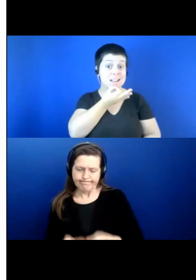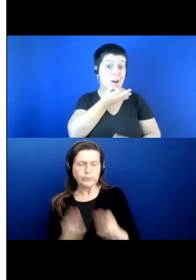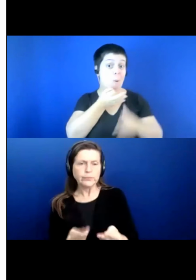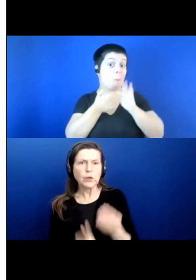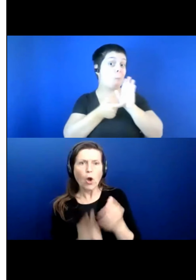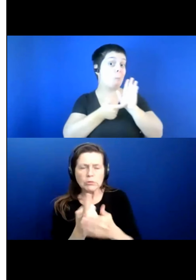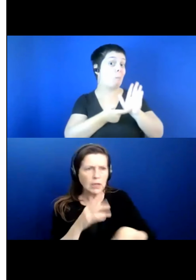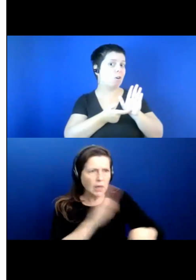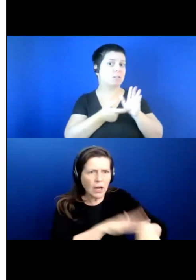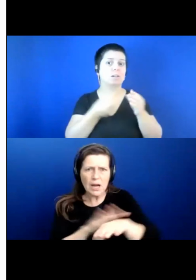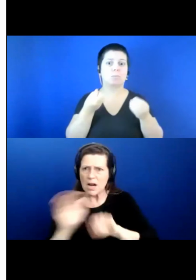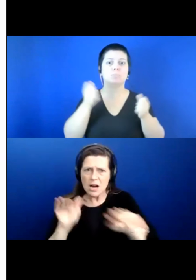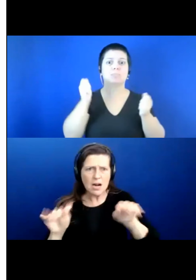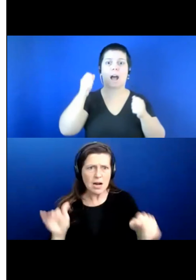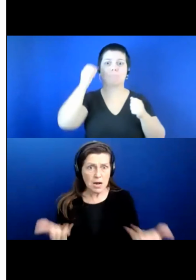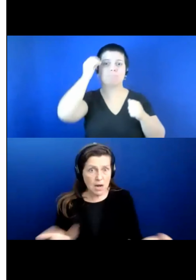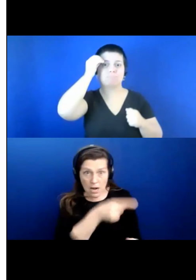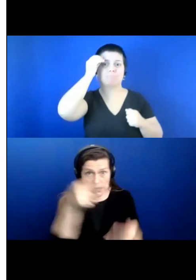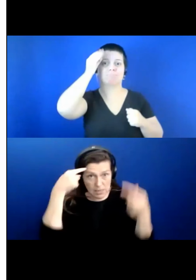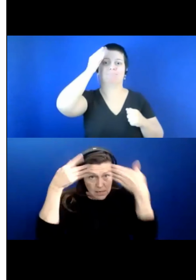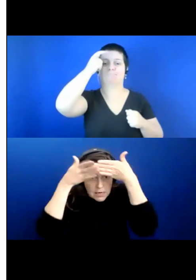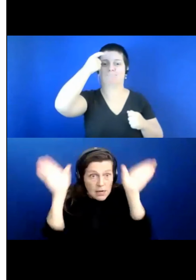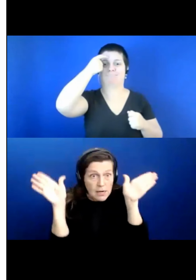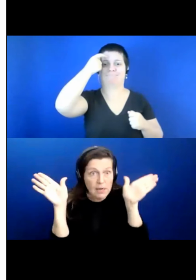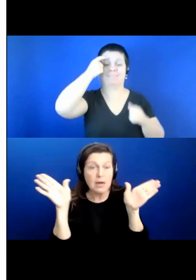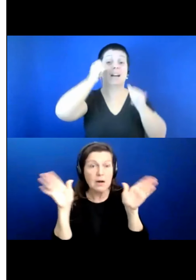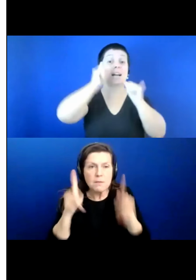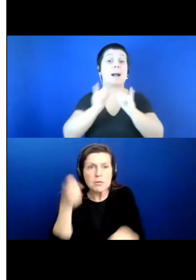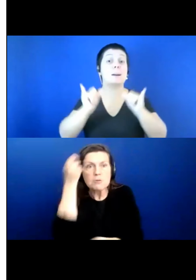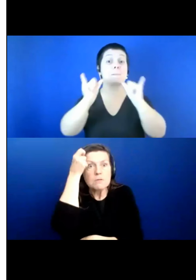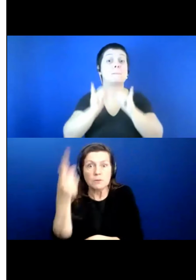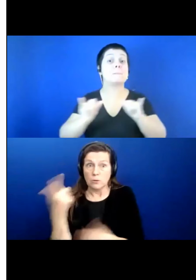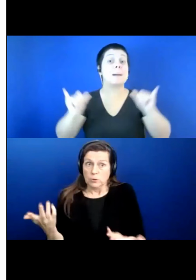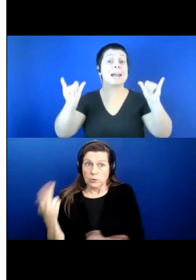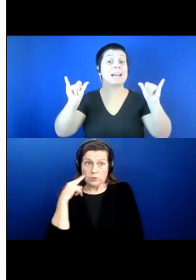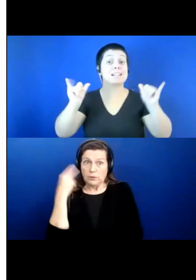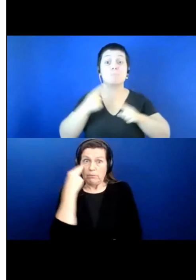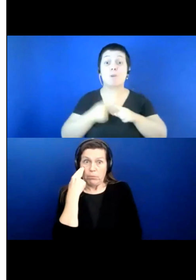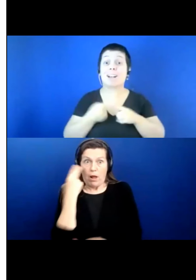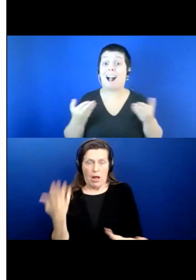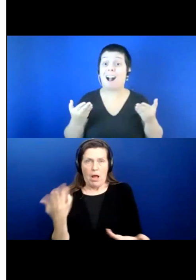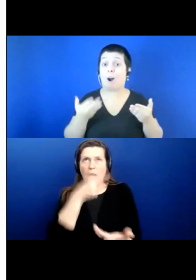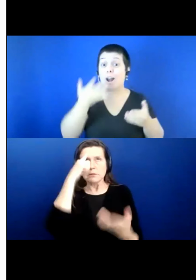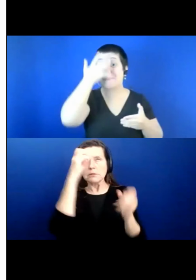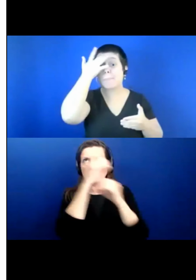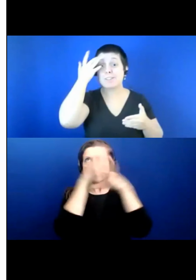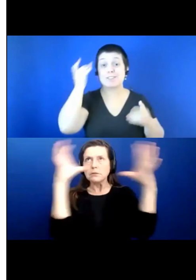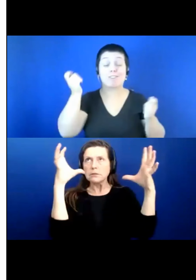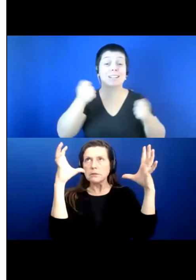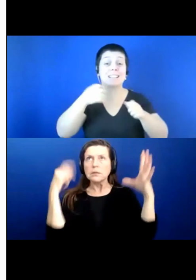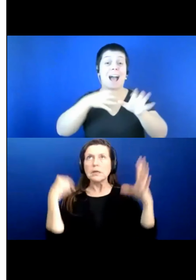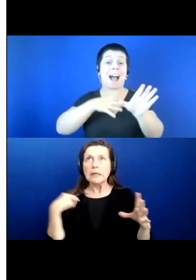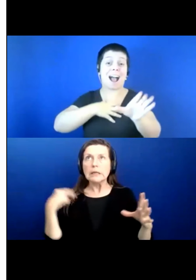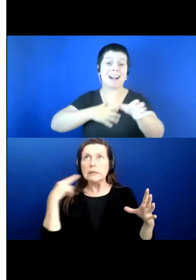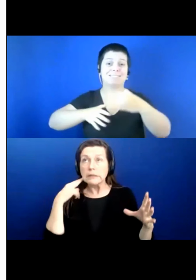and campaigns, because now people are able to picture what it means to be without